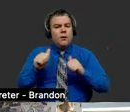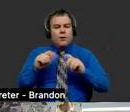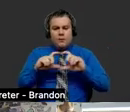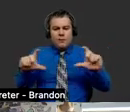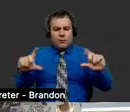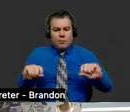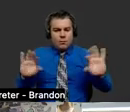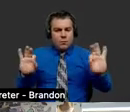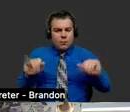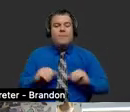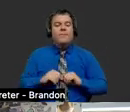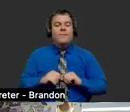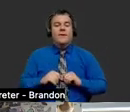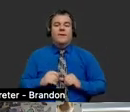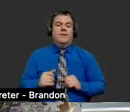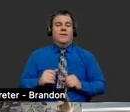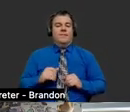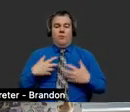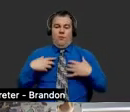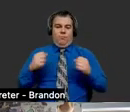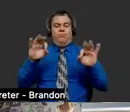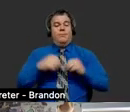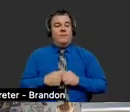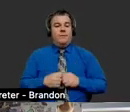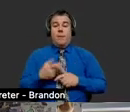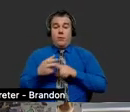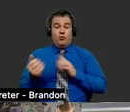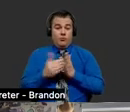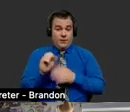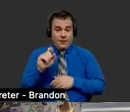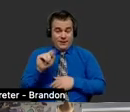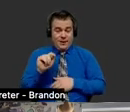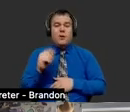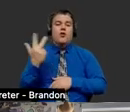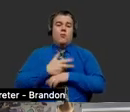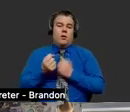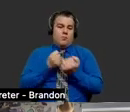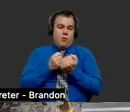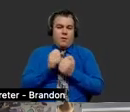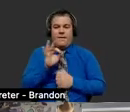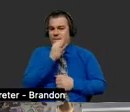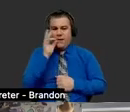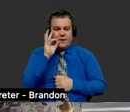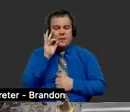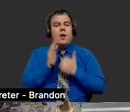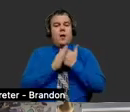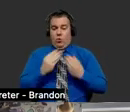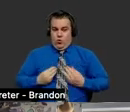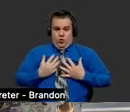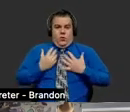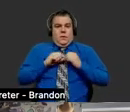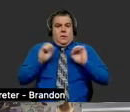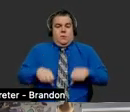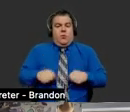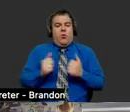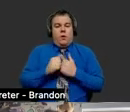go. Overall well-being. The Plexus Reset is a 3-day supported fast that revitalizes your system with a metabolic reset